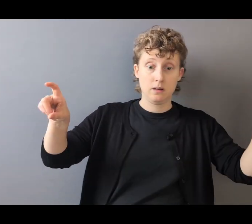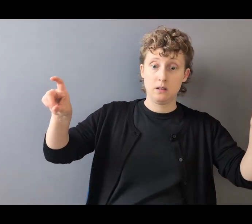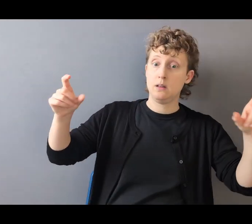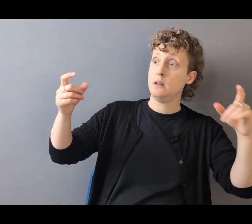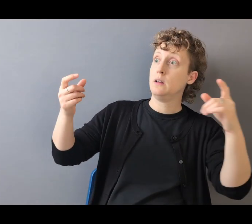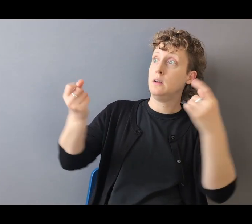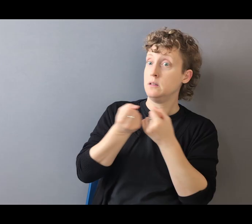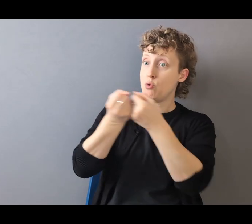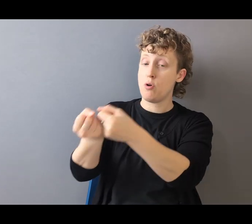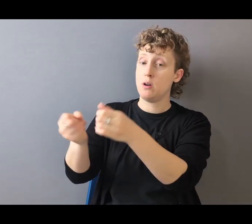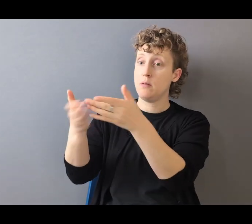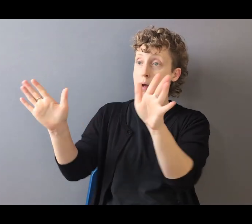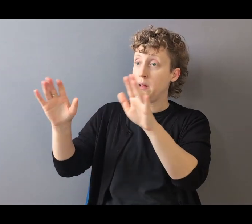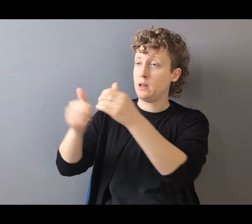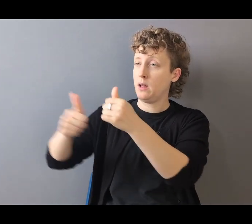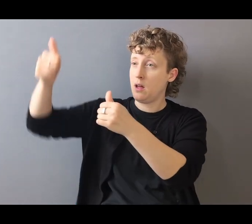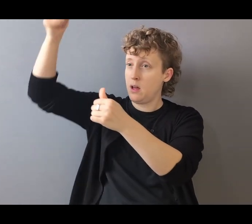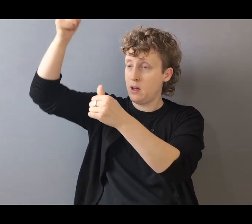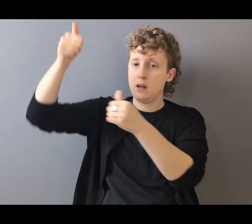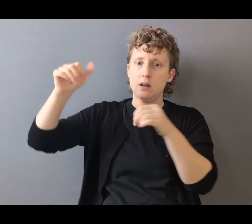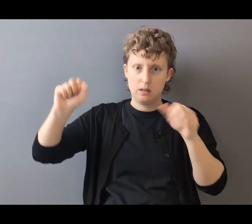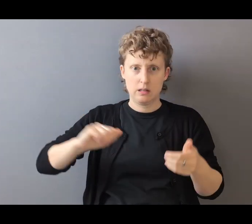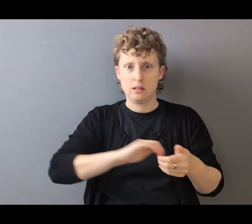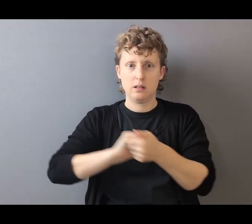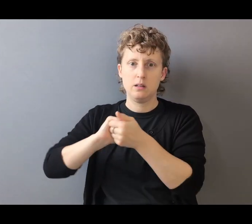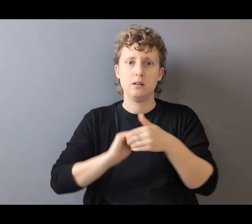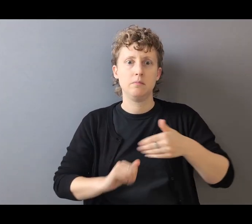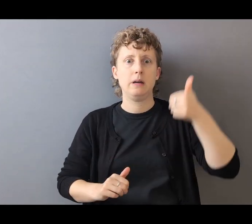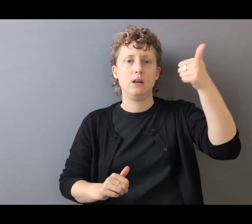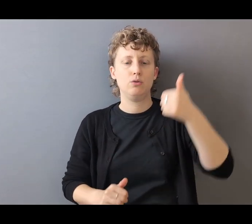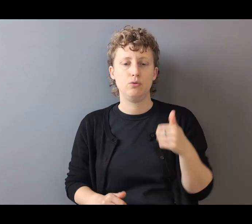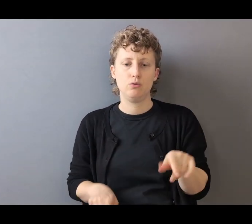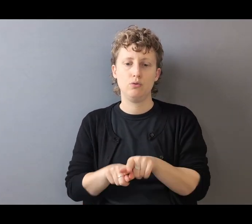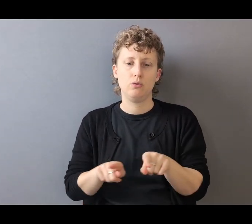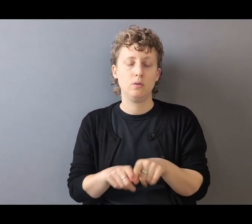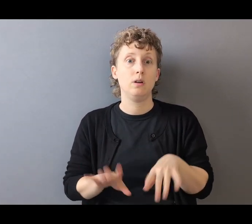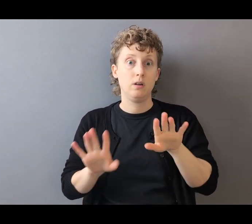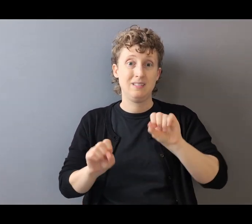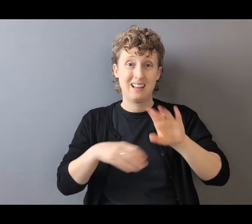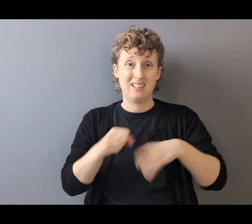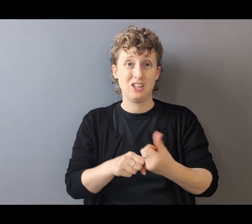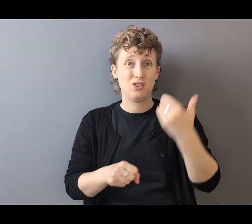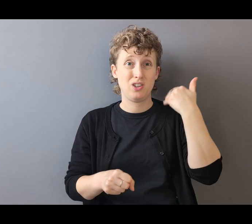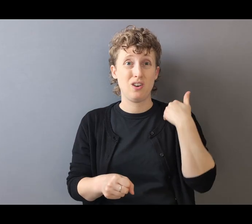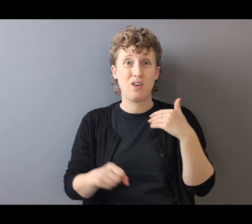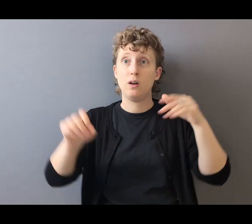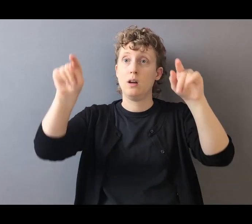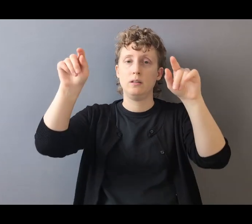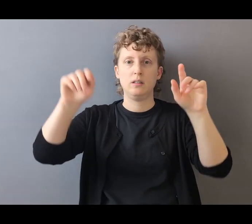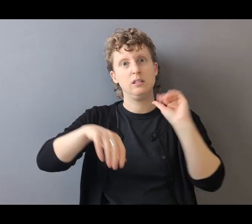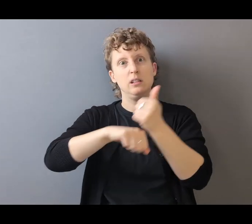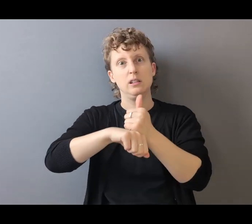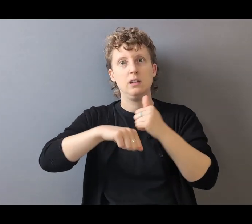areas where I see potential, because right now, I mean, 10 years ago, we didn't have this framework in Europe. And now we're having all those discussions because